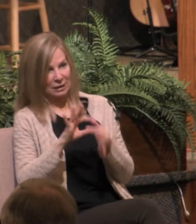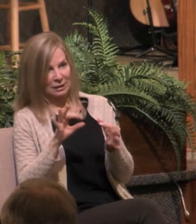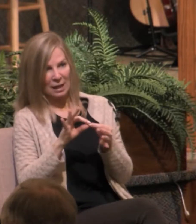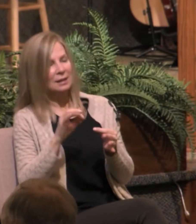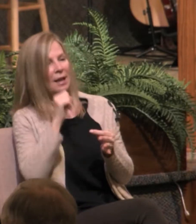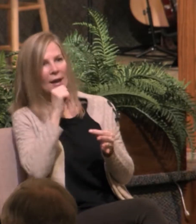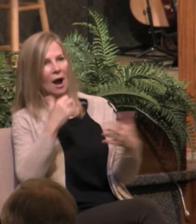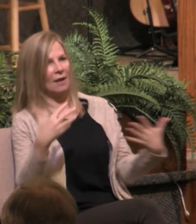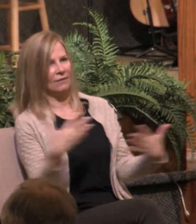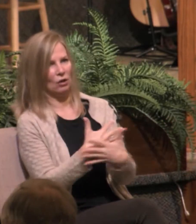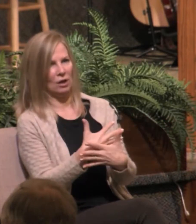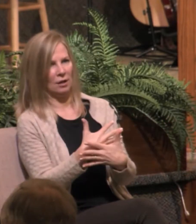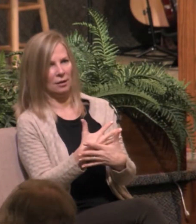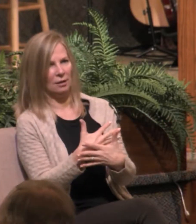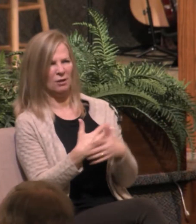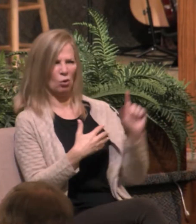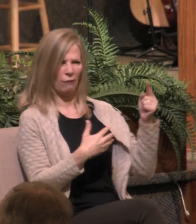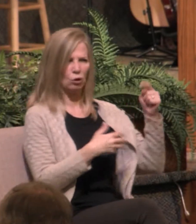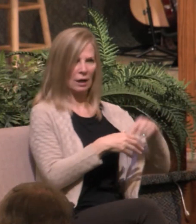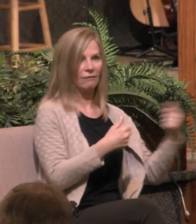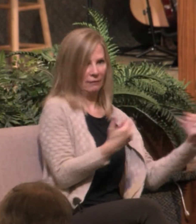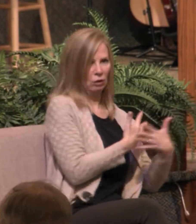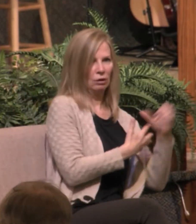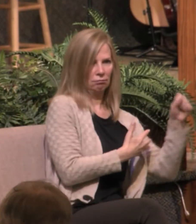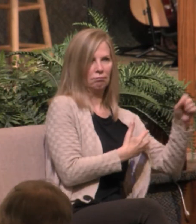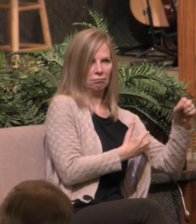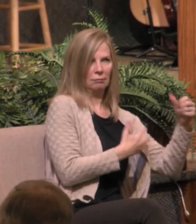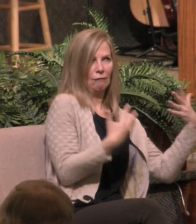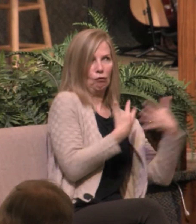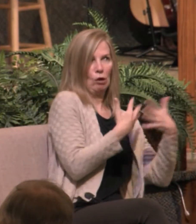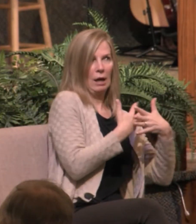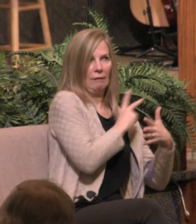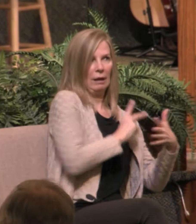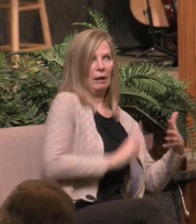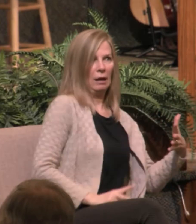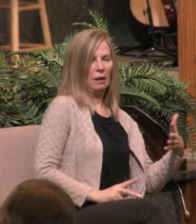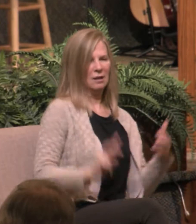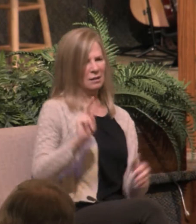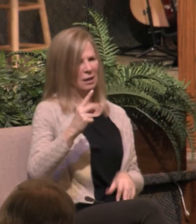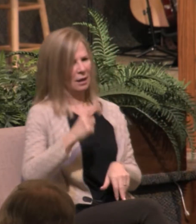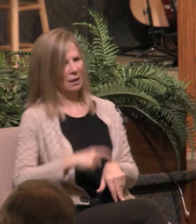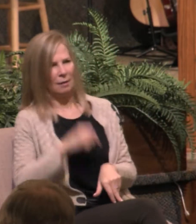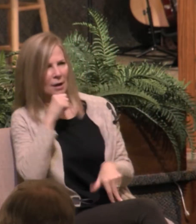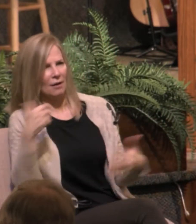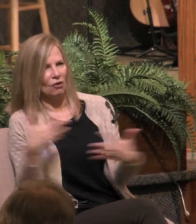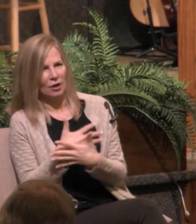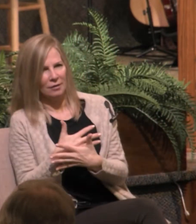Not fearing the wrath of the king, Moses, it seems, was very afraid of the wrath of the king.